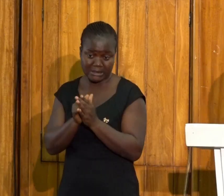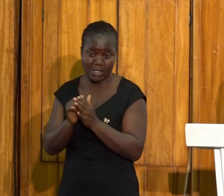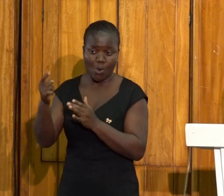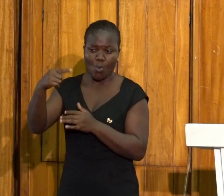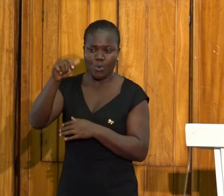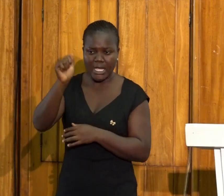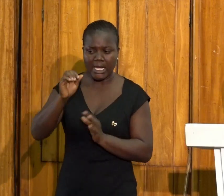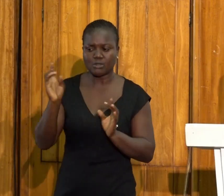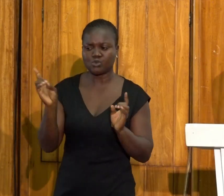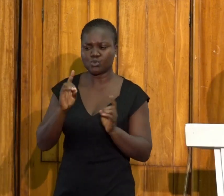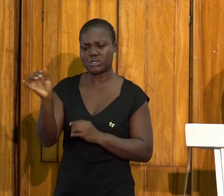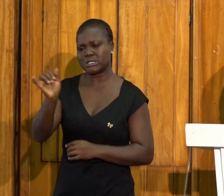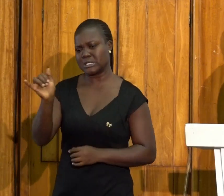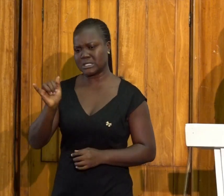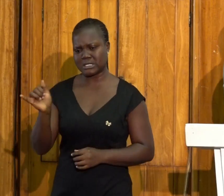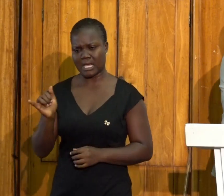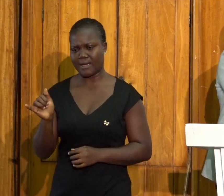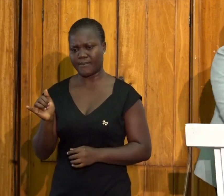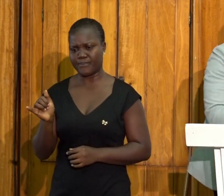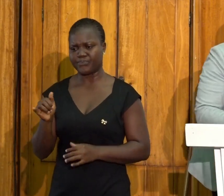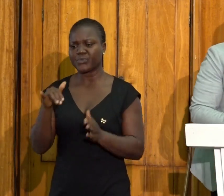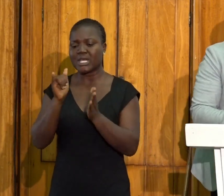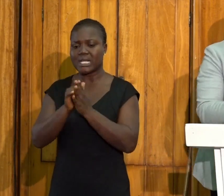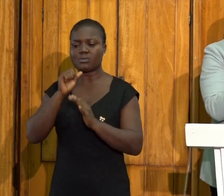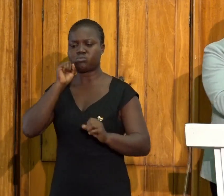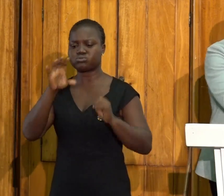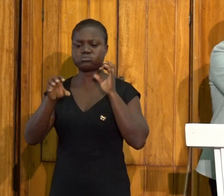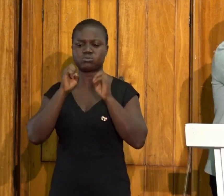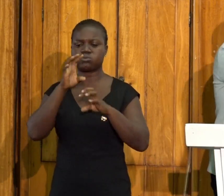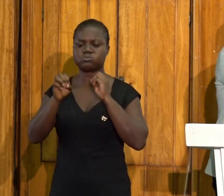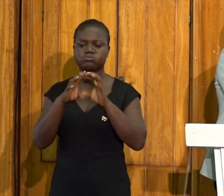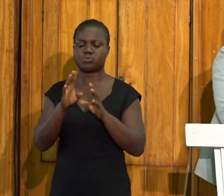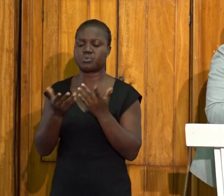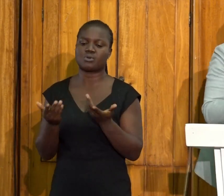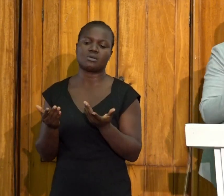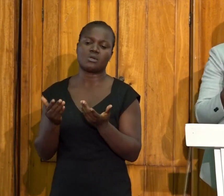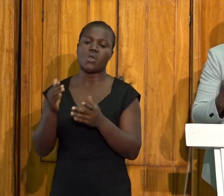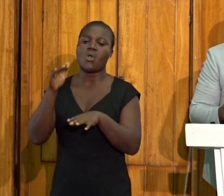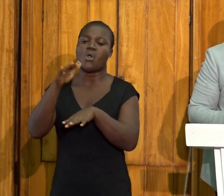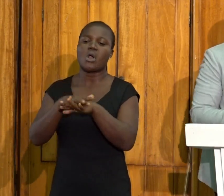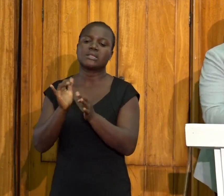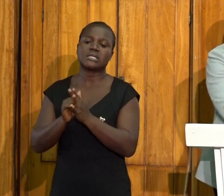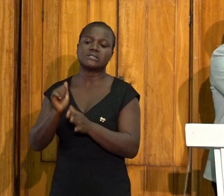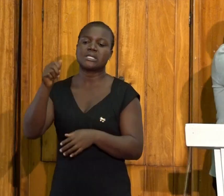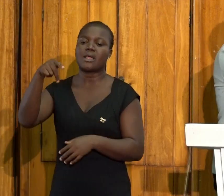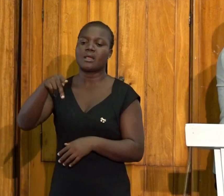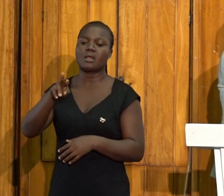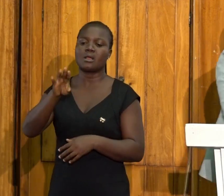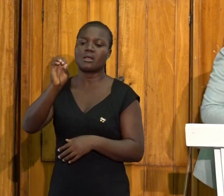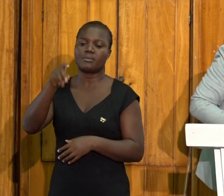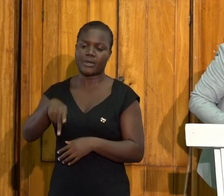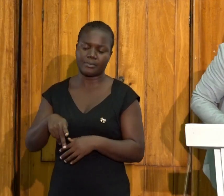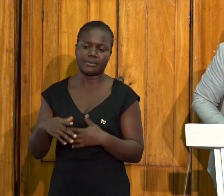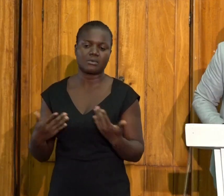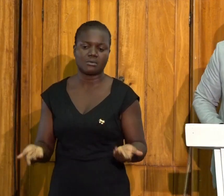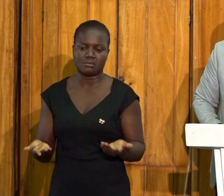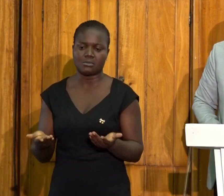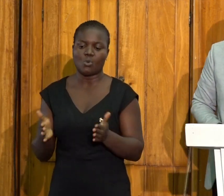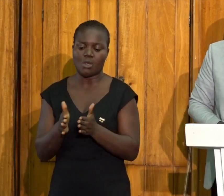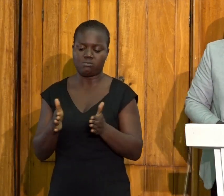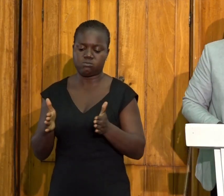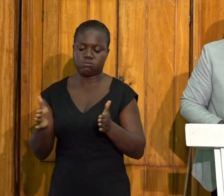can also do the same oral PrEP and injectable PrEP, but it's something that we can actually expand as well to